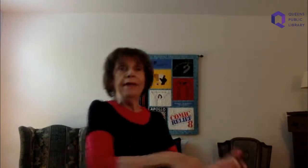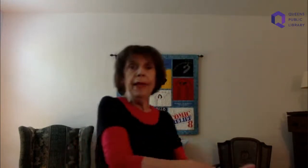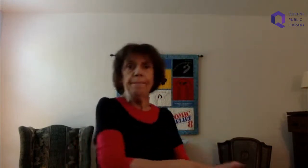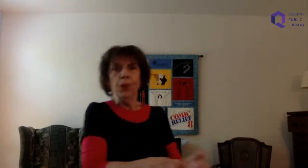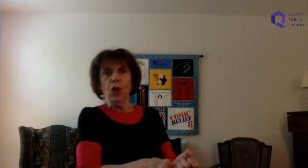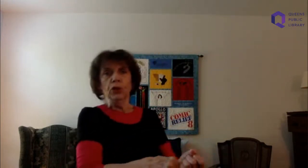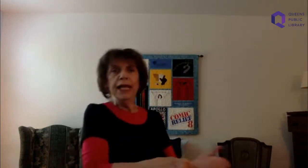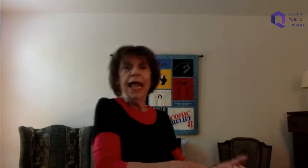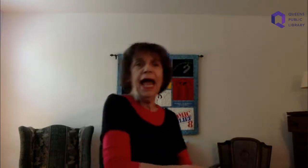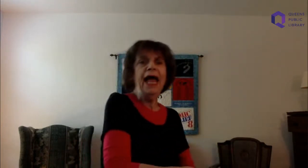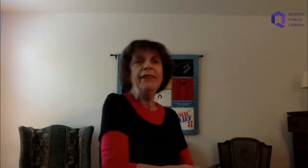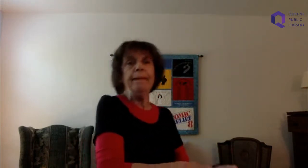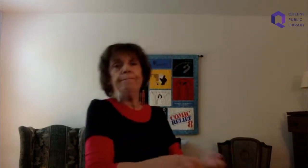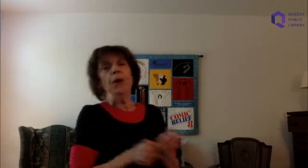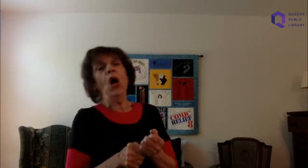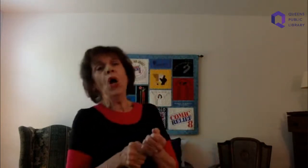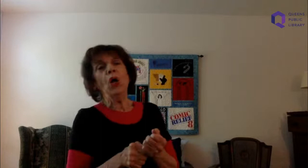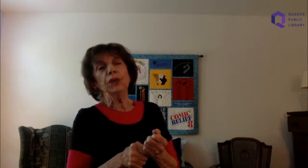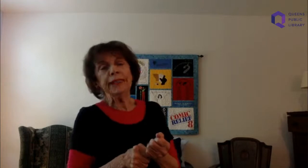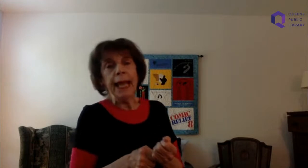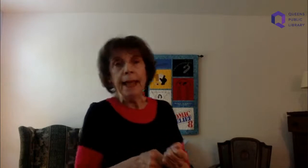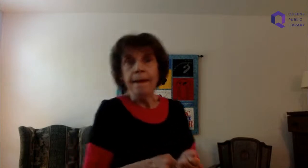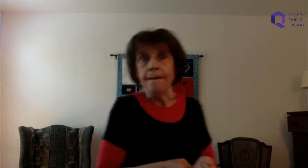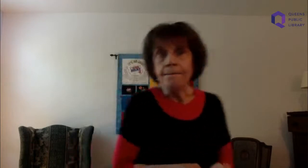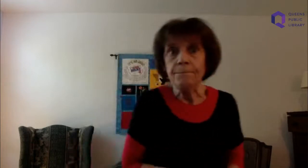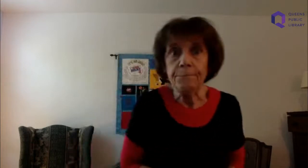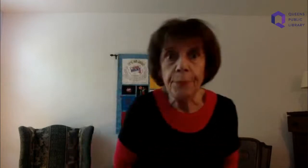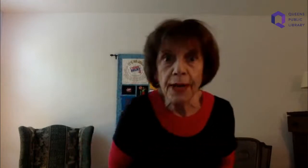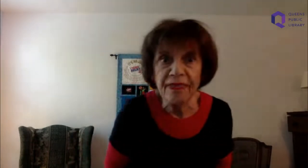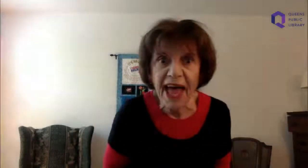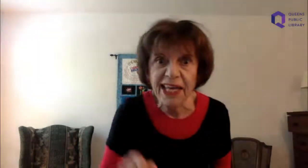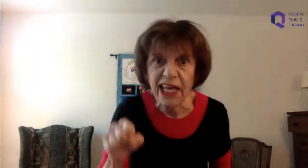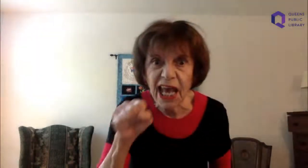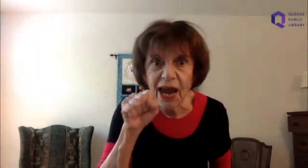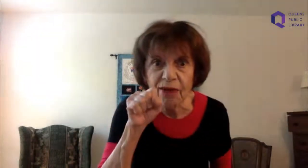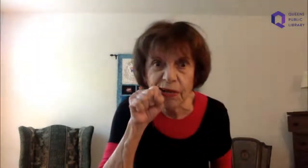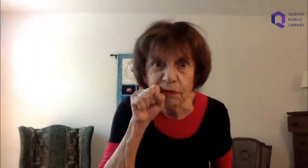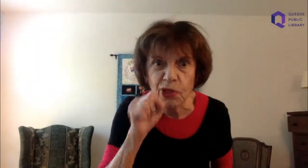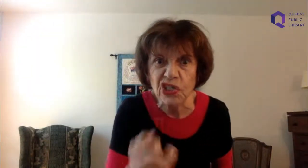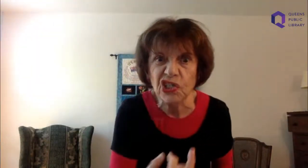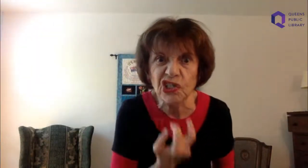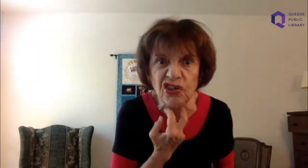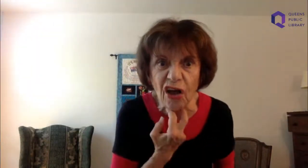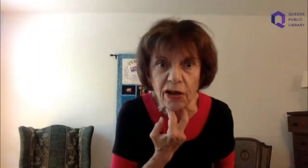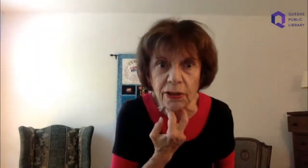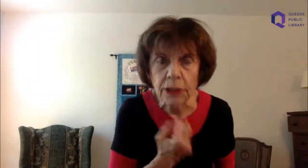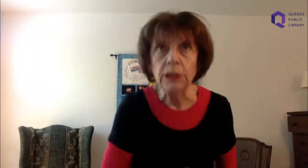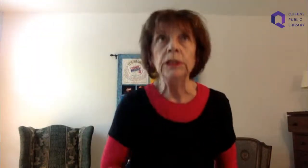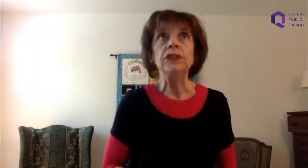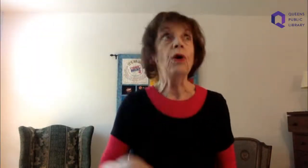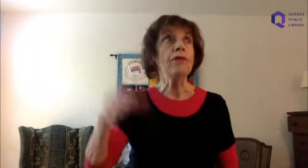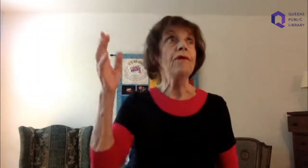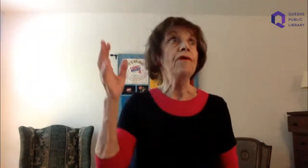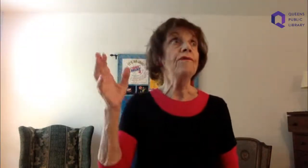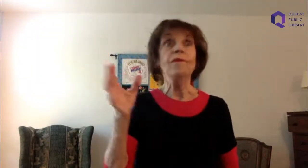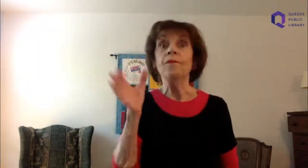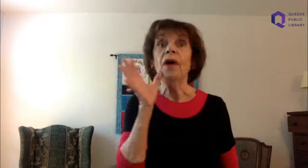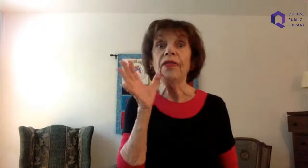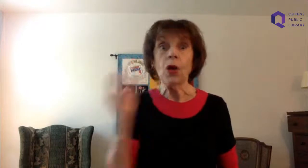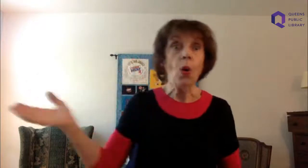they pulled, and they pulled. But that carrot was stuck. So the mother